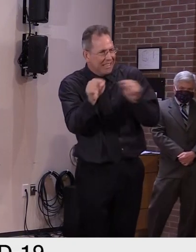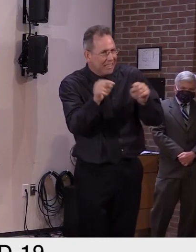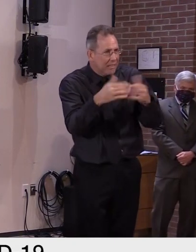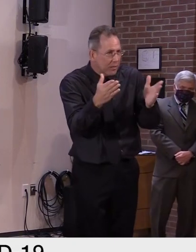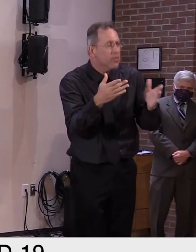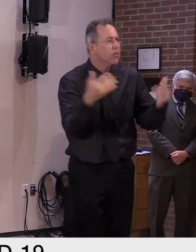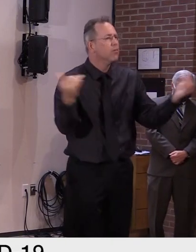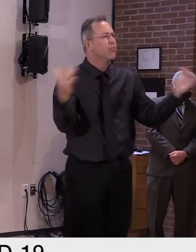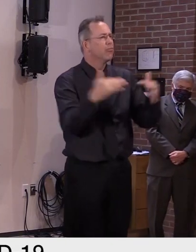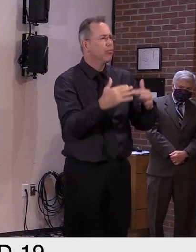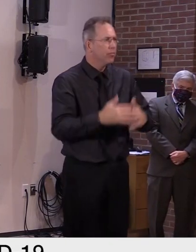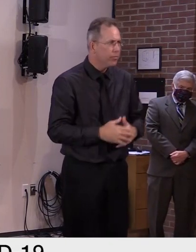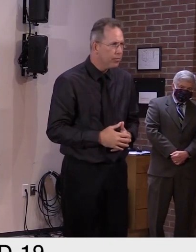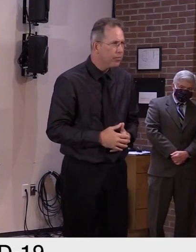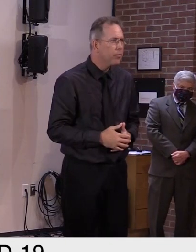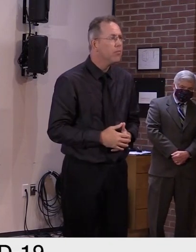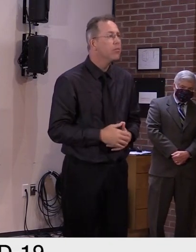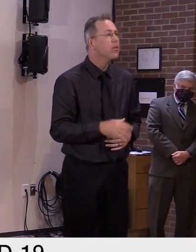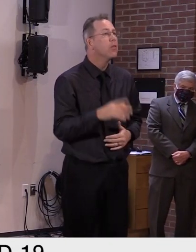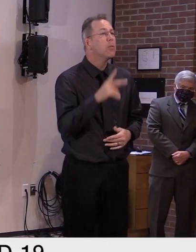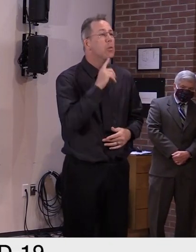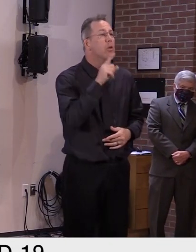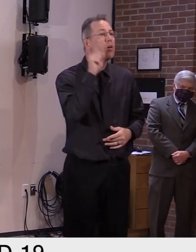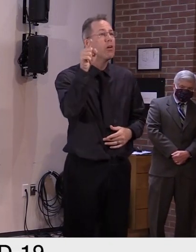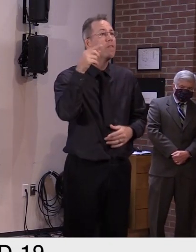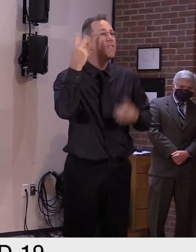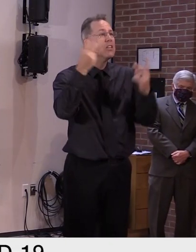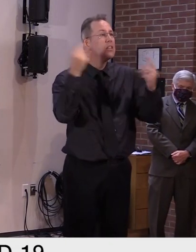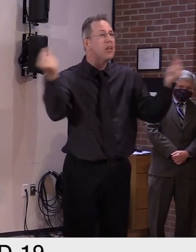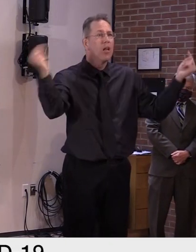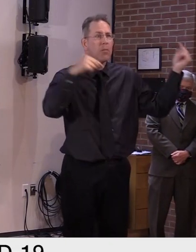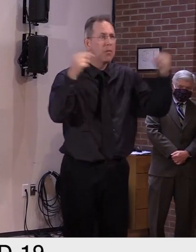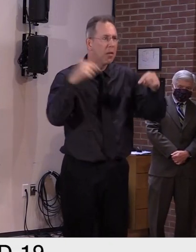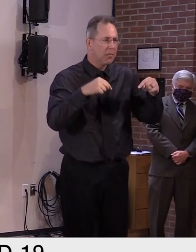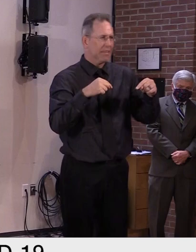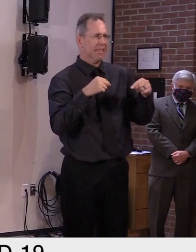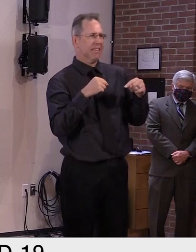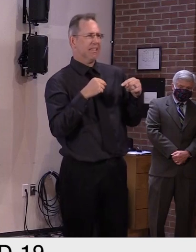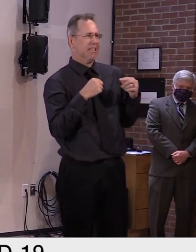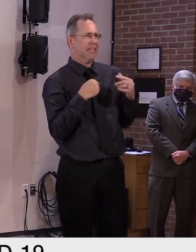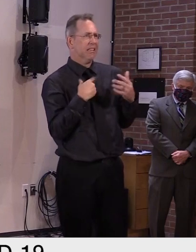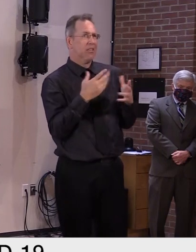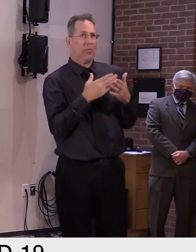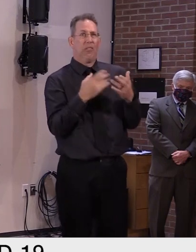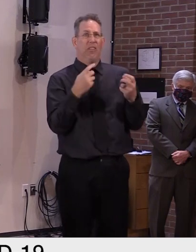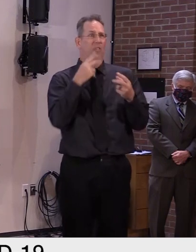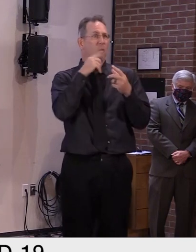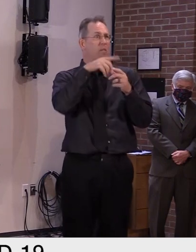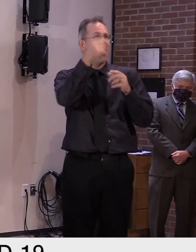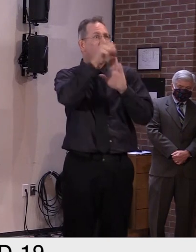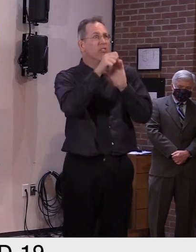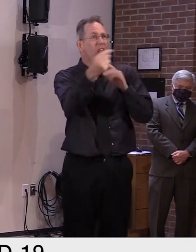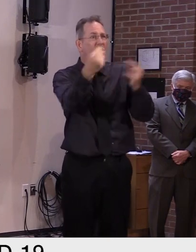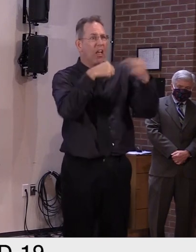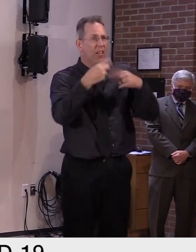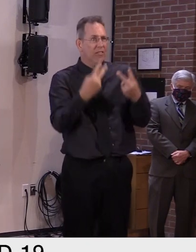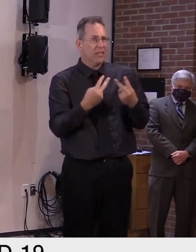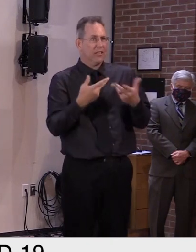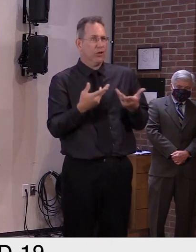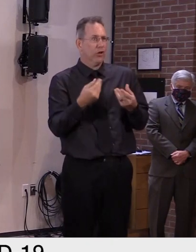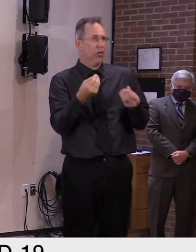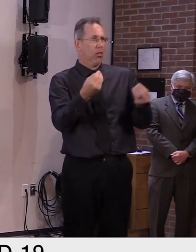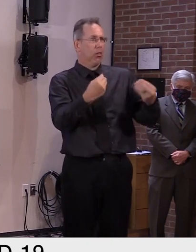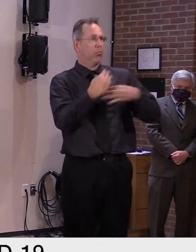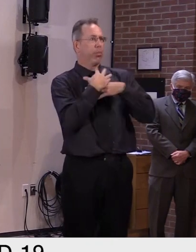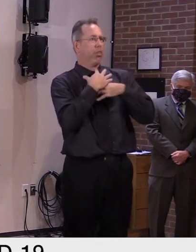states. So opening up the spigot isn't going to necessarily bring all those jobs or put all those people back to work. We